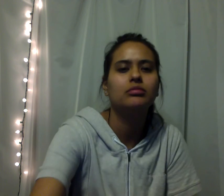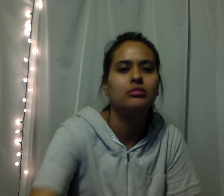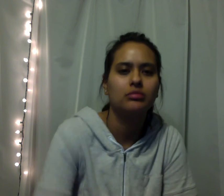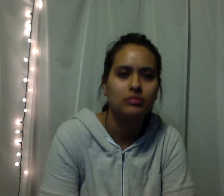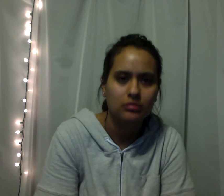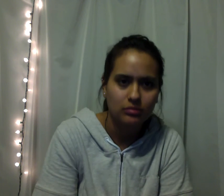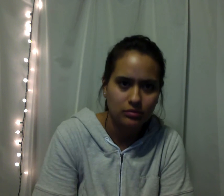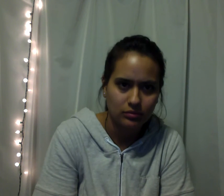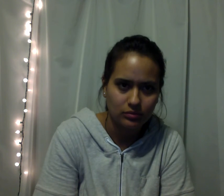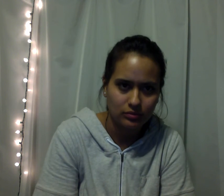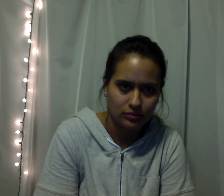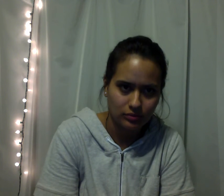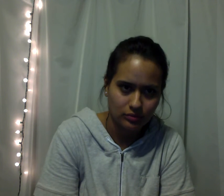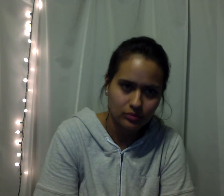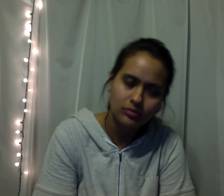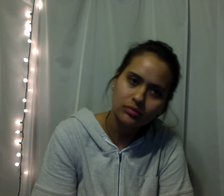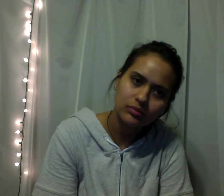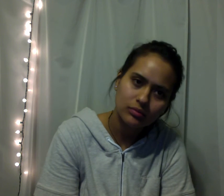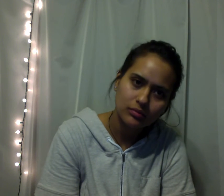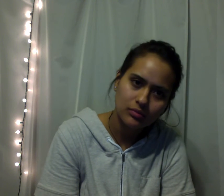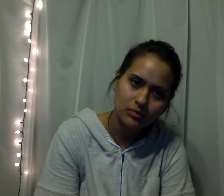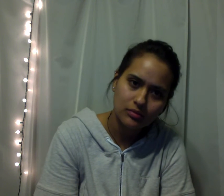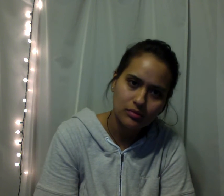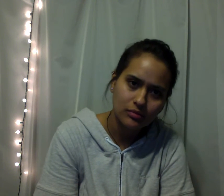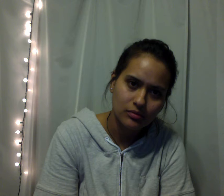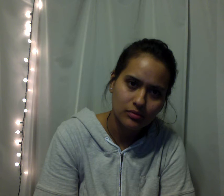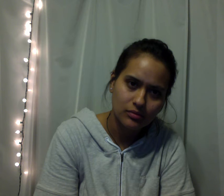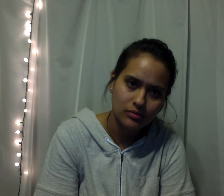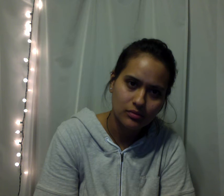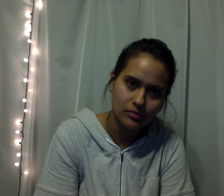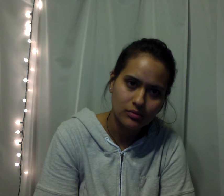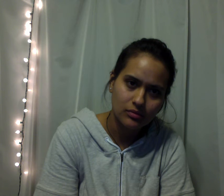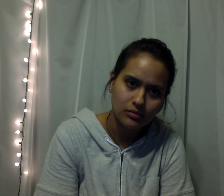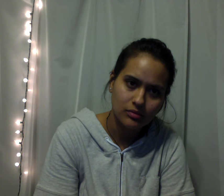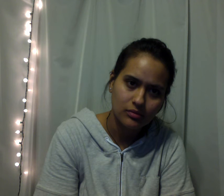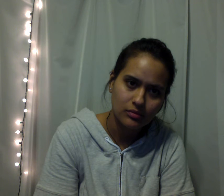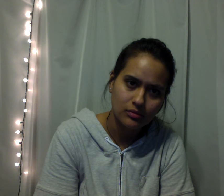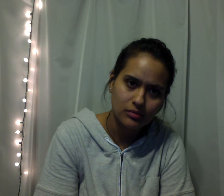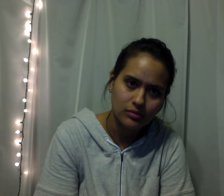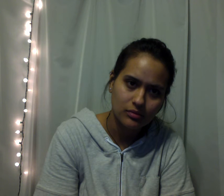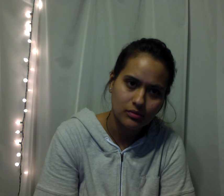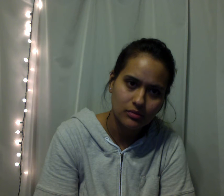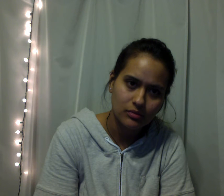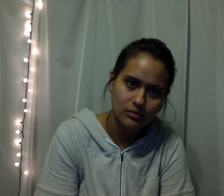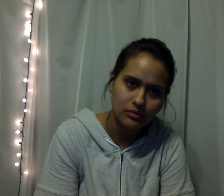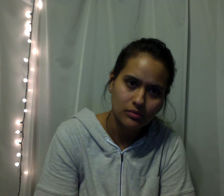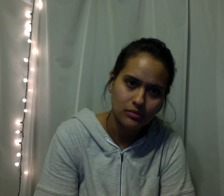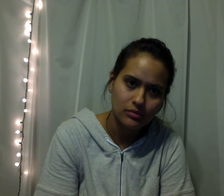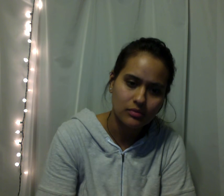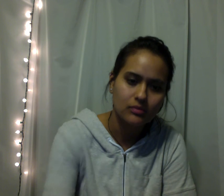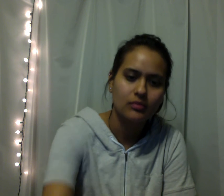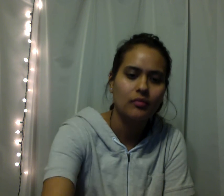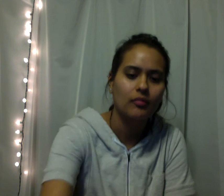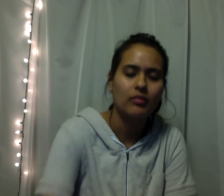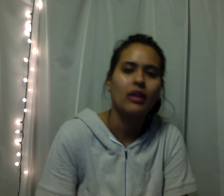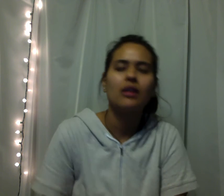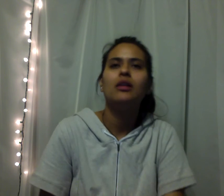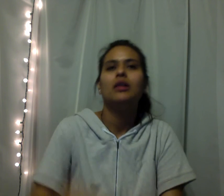something, you take the lid and lift it up, and there's water that's collected. You take the lid and set it on the stove, and then you have water that runs everywhere. Another real.